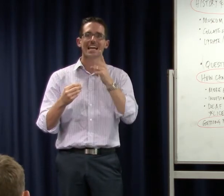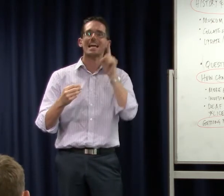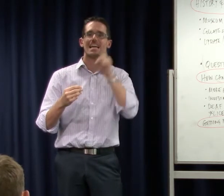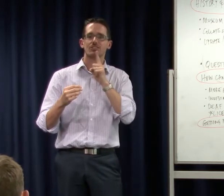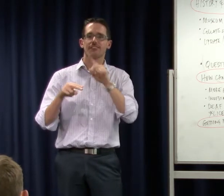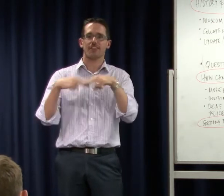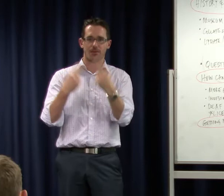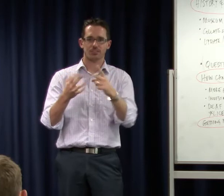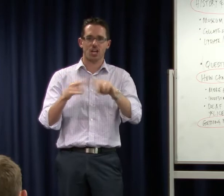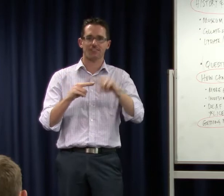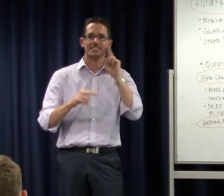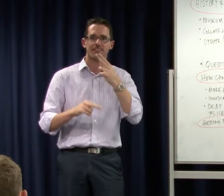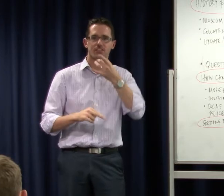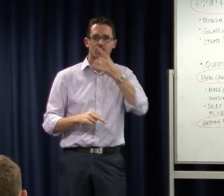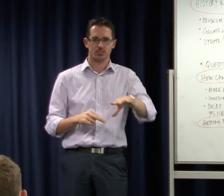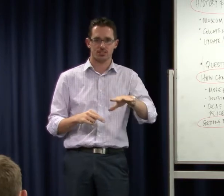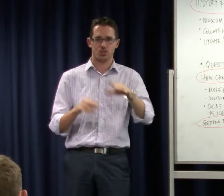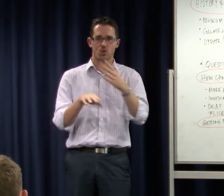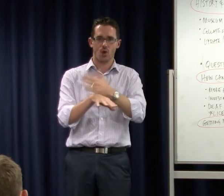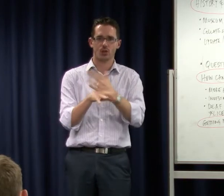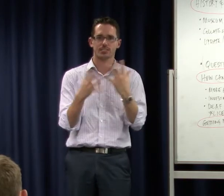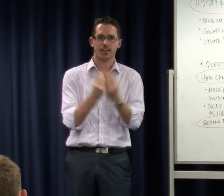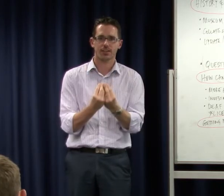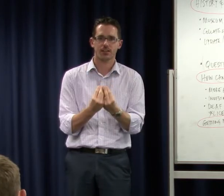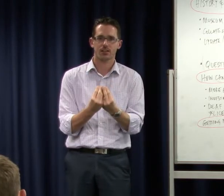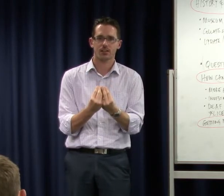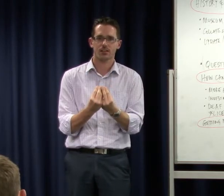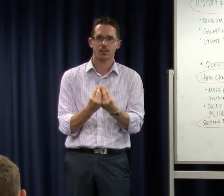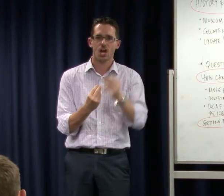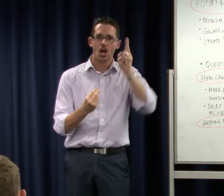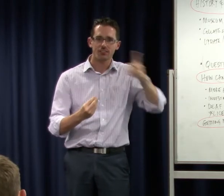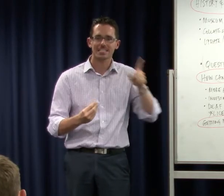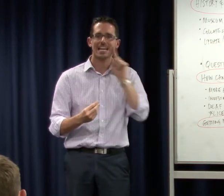there anything in relation to hearing families who have deaf children and working together?